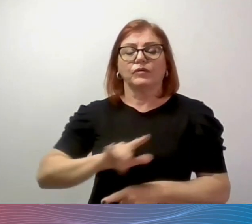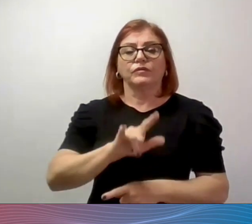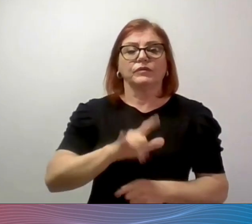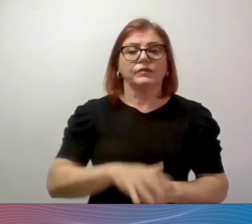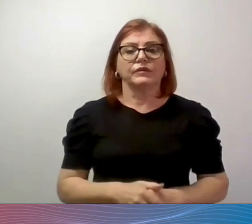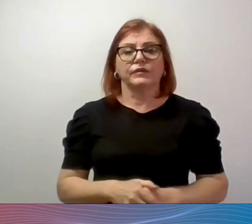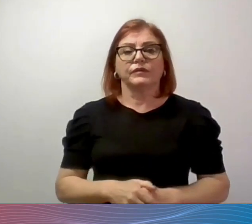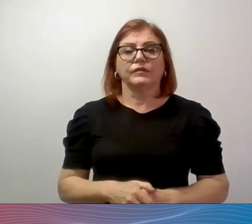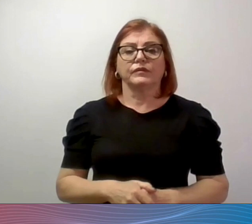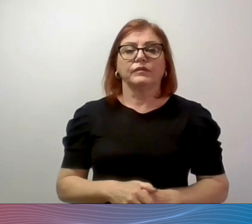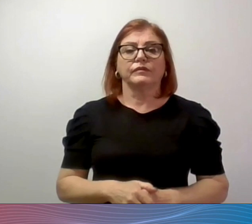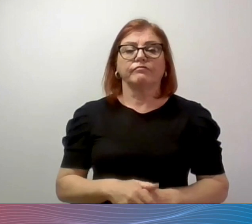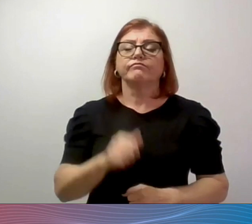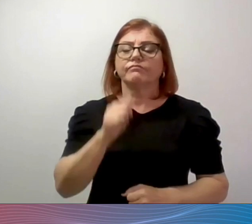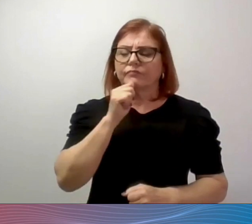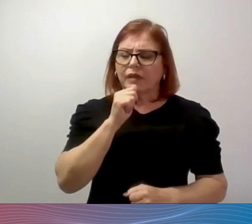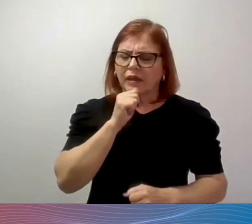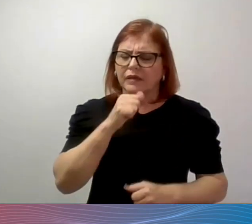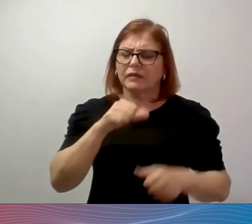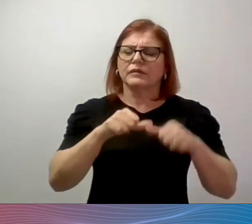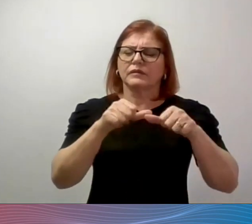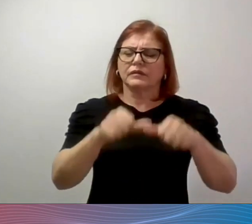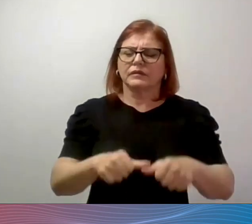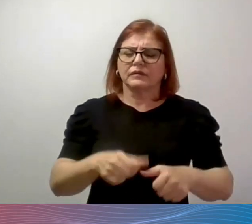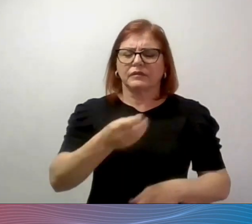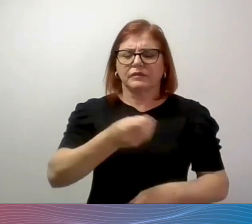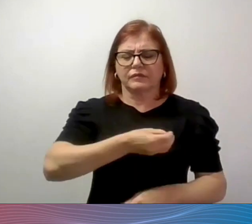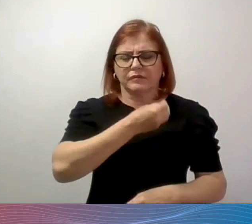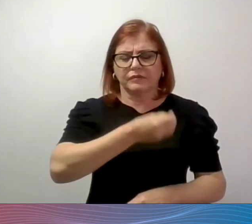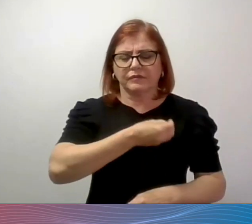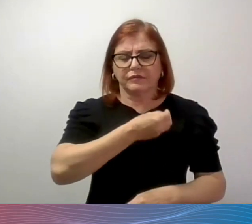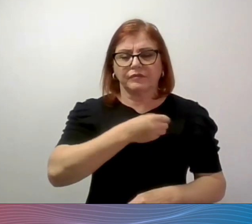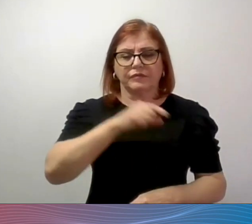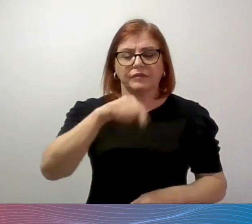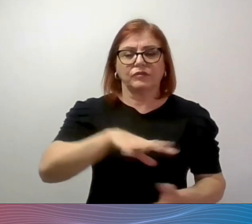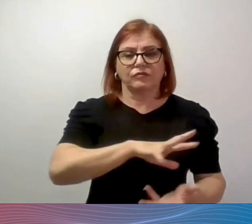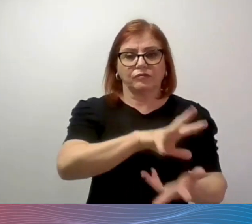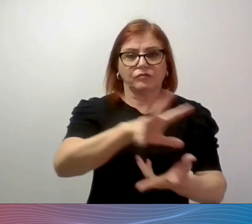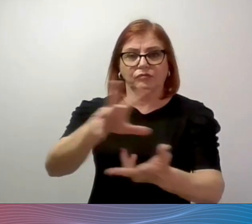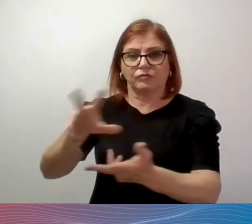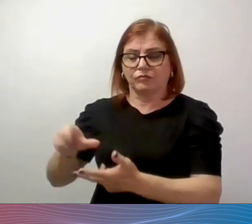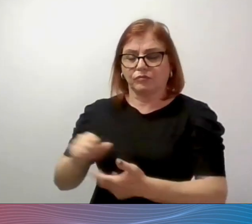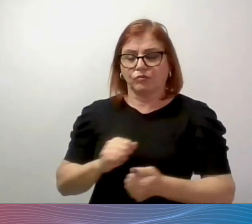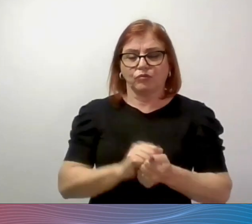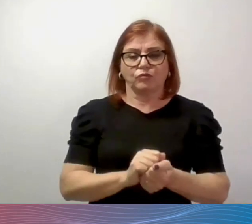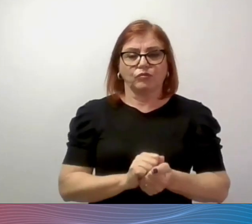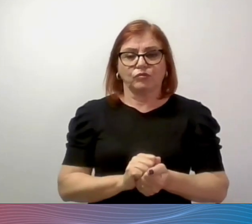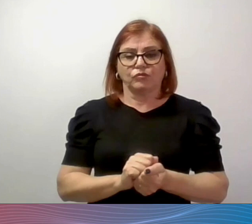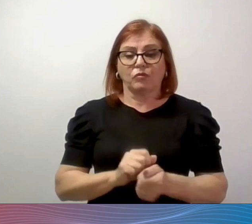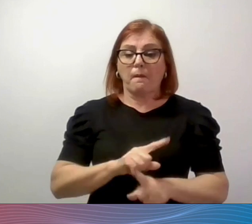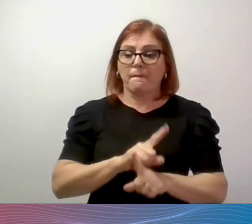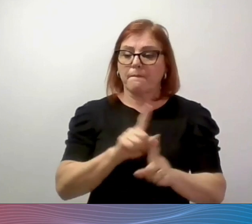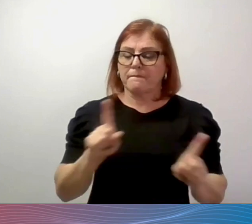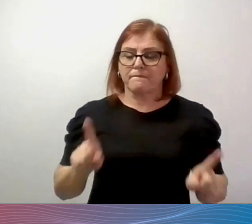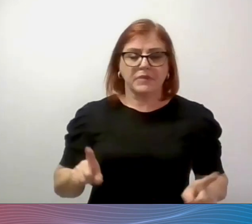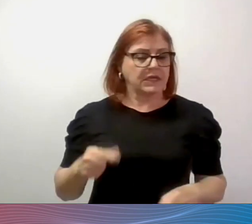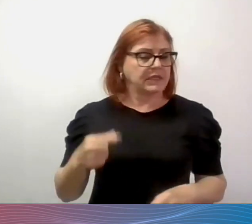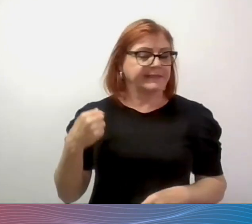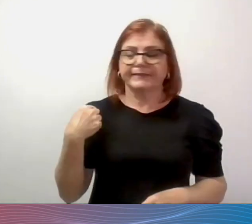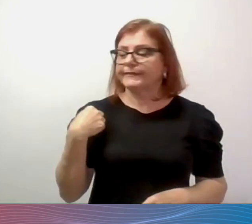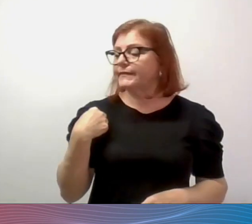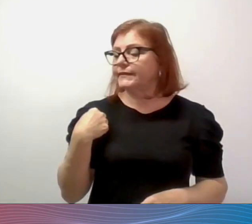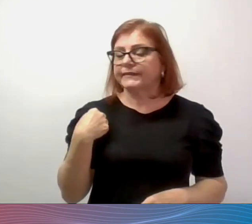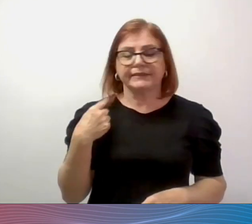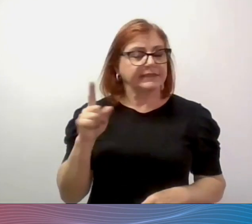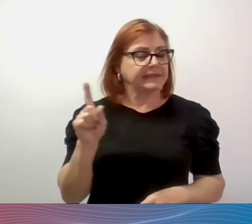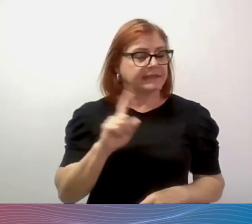vivemos no mundo. We're still living here on earth. Mas on eles não são do mundo como também eu não sou.